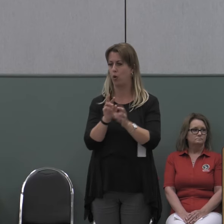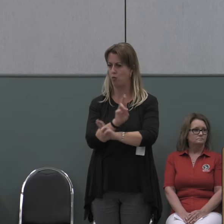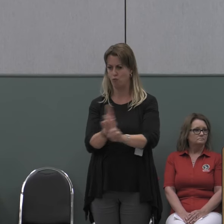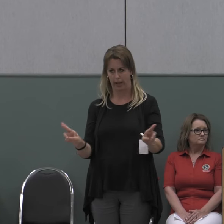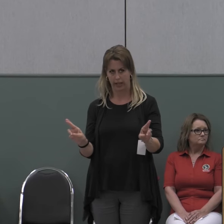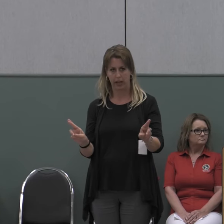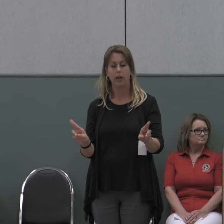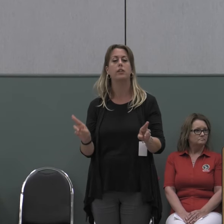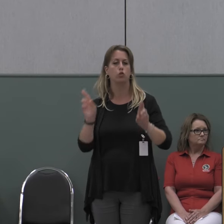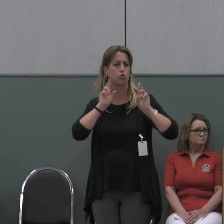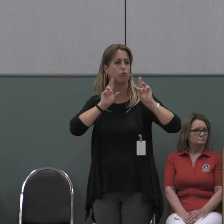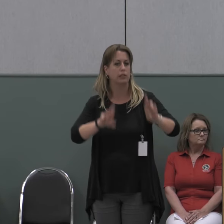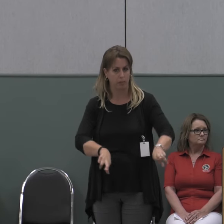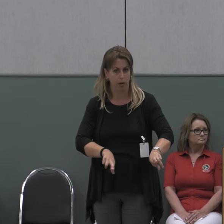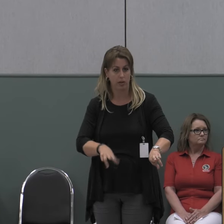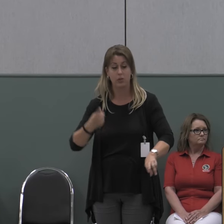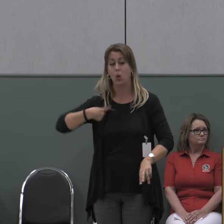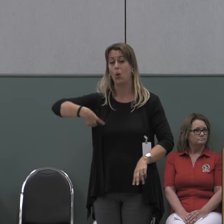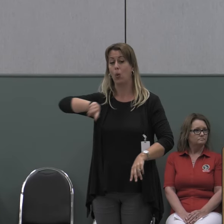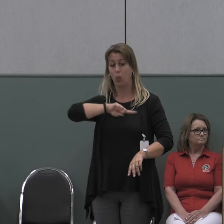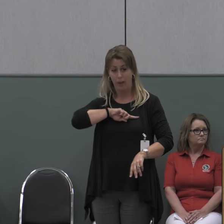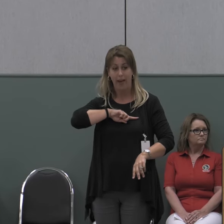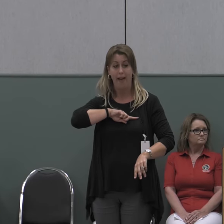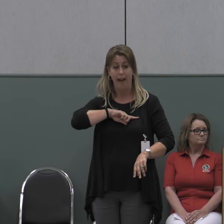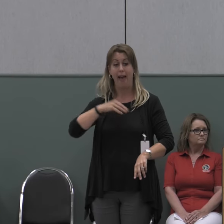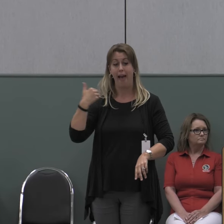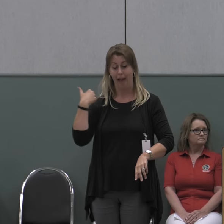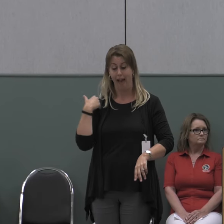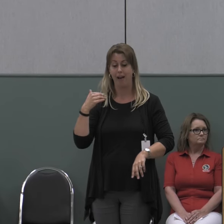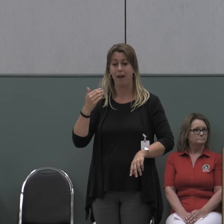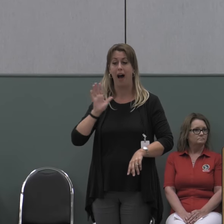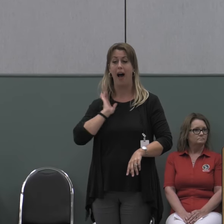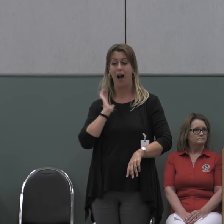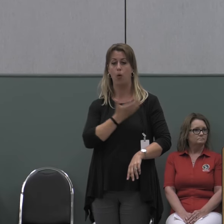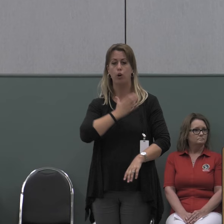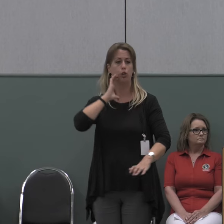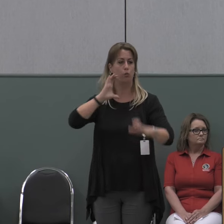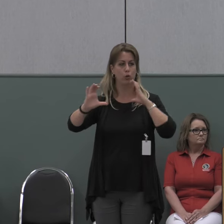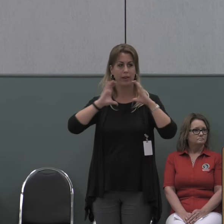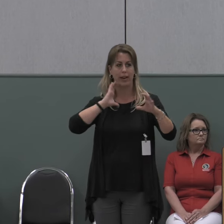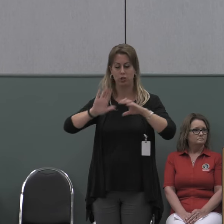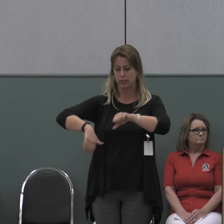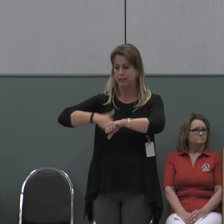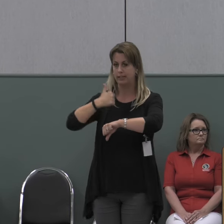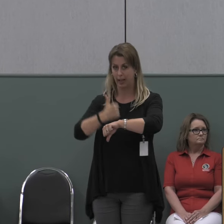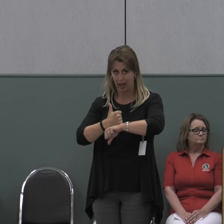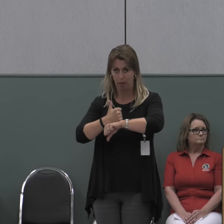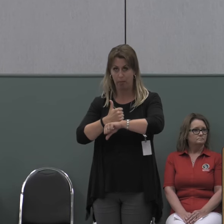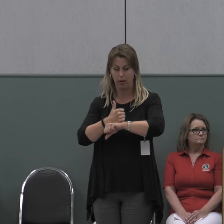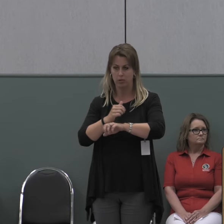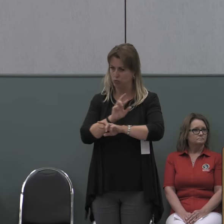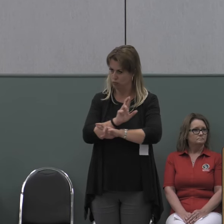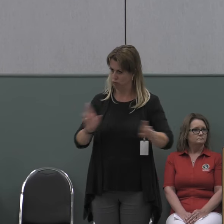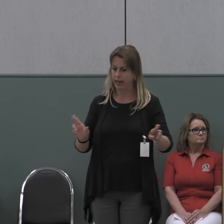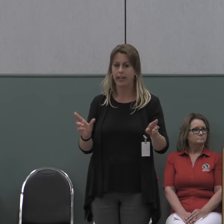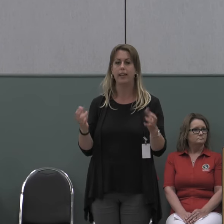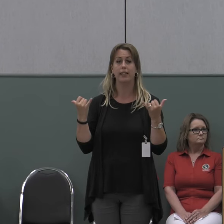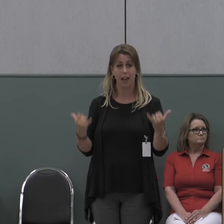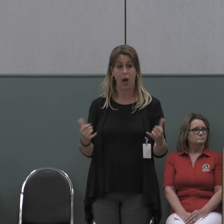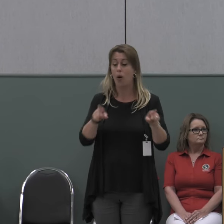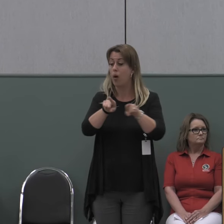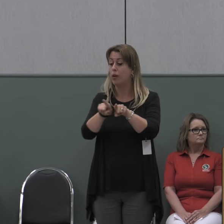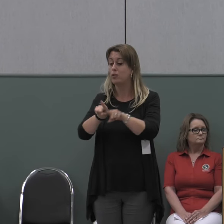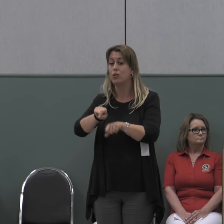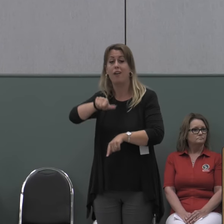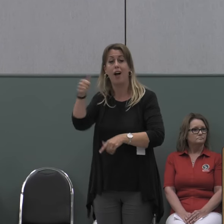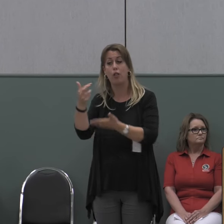have transitioned our resources back into its normal operating status. We also have some standing by resources